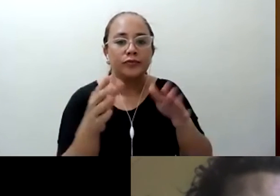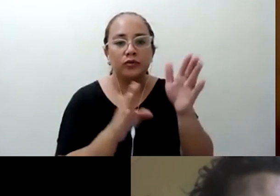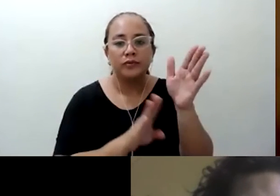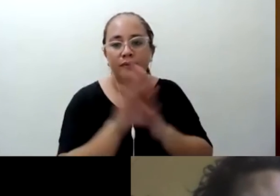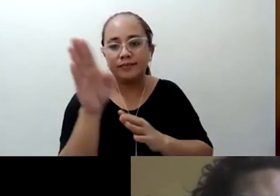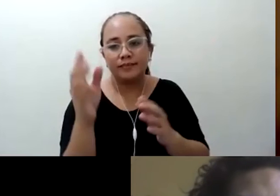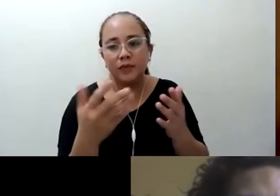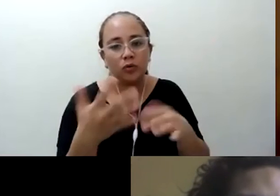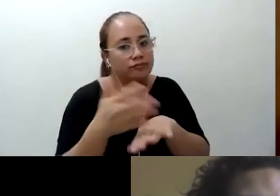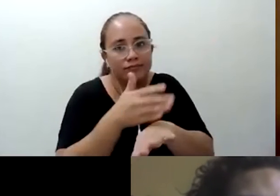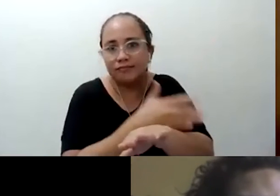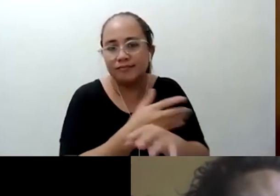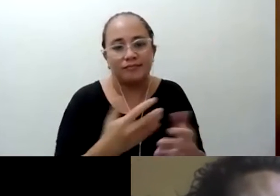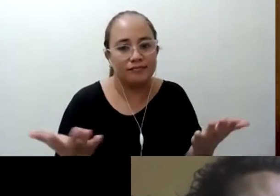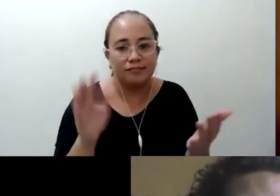one-handed signs.